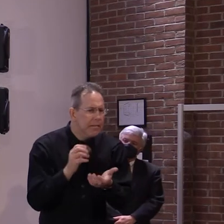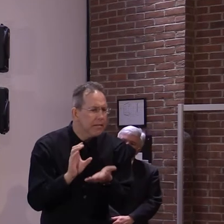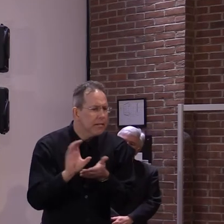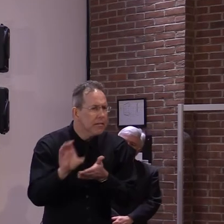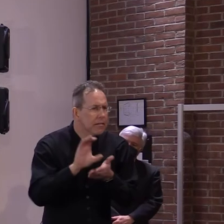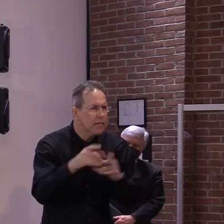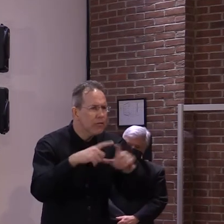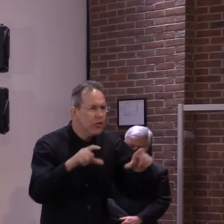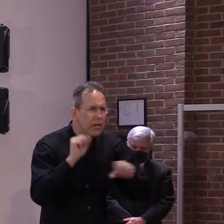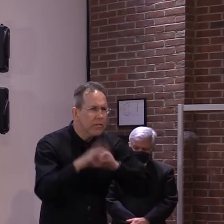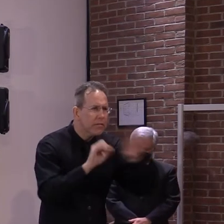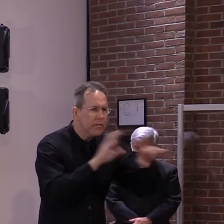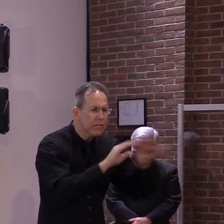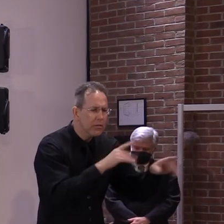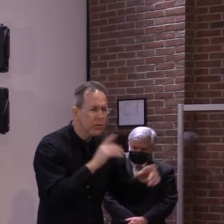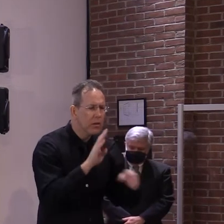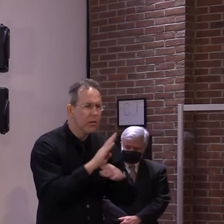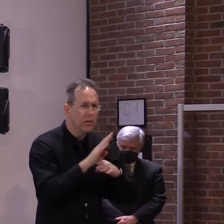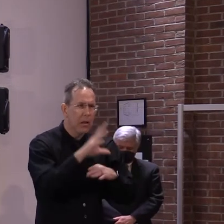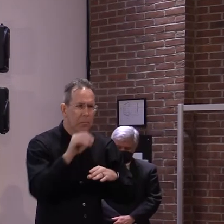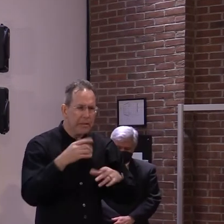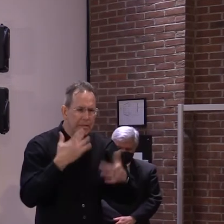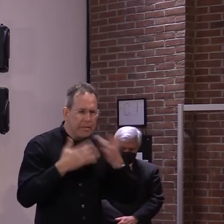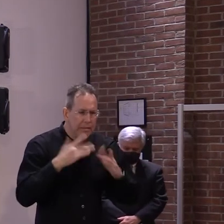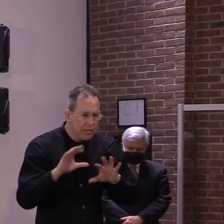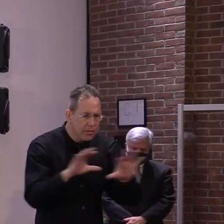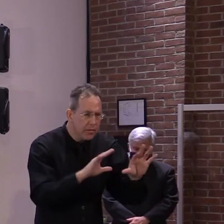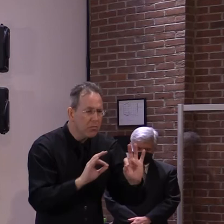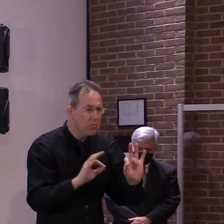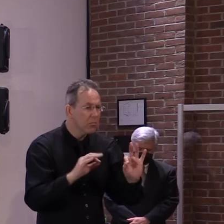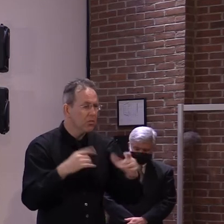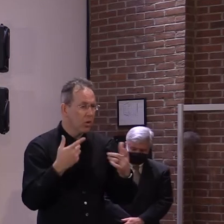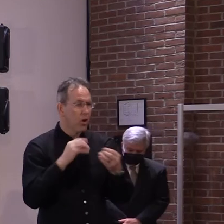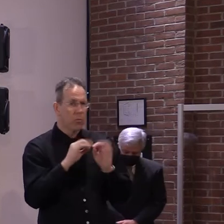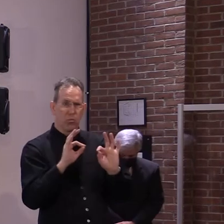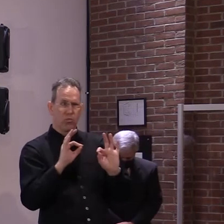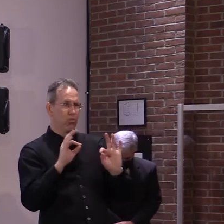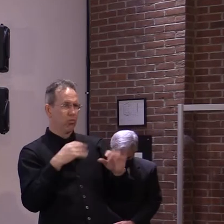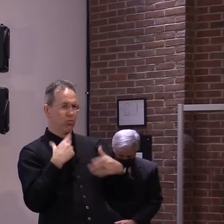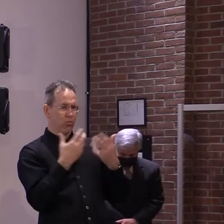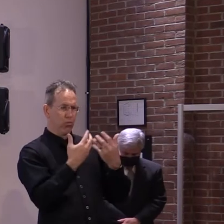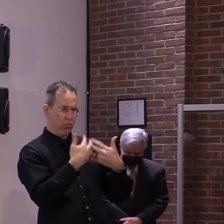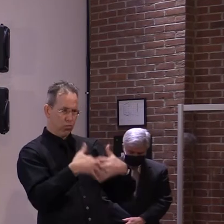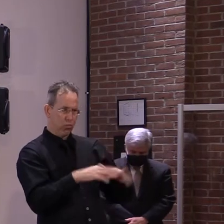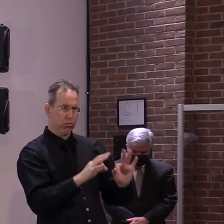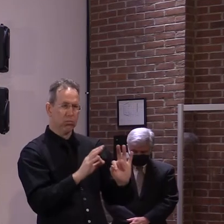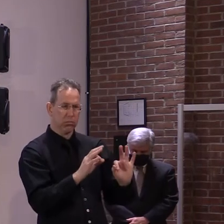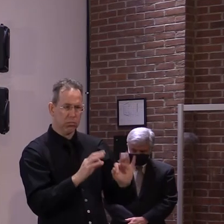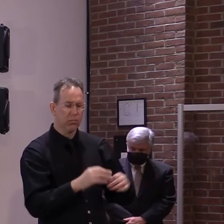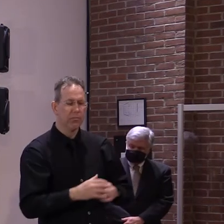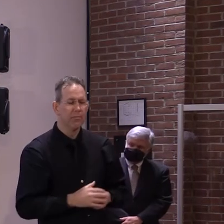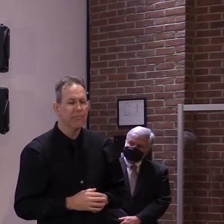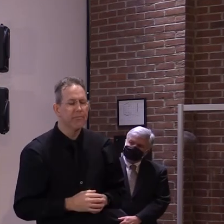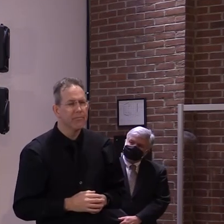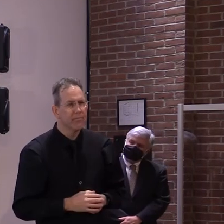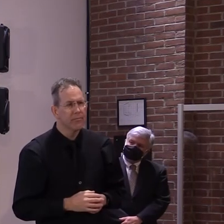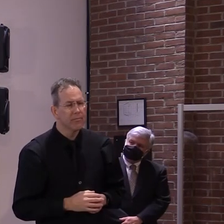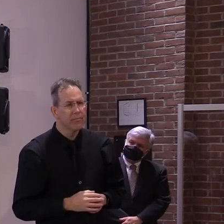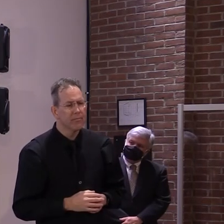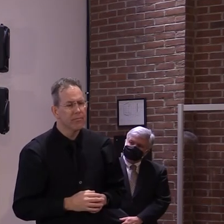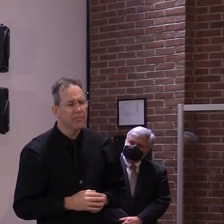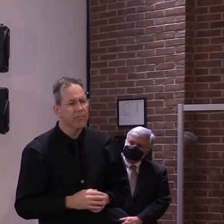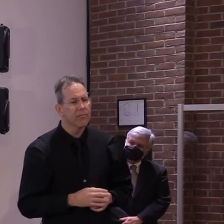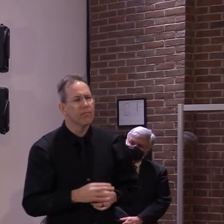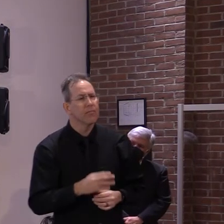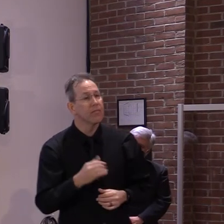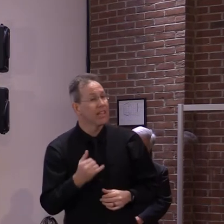per capita basis in terms of um the number of loans that were uh issued as of a couple of weeks ago um the cd the